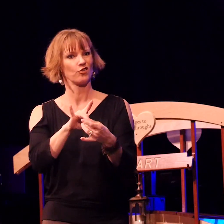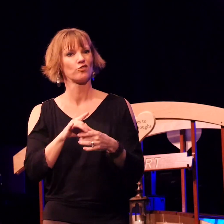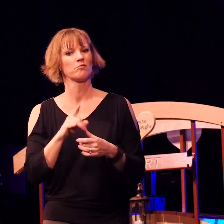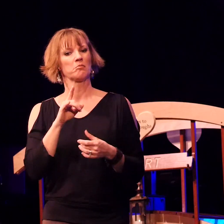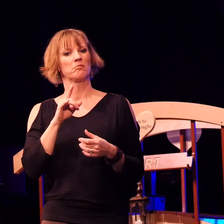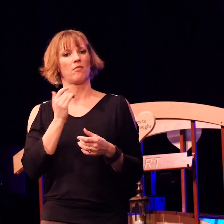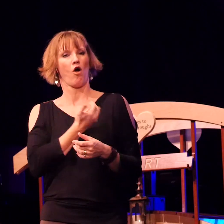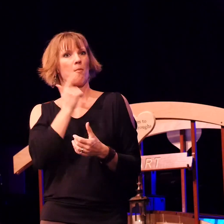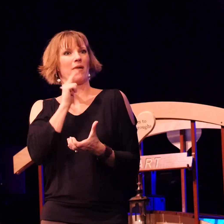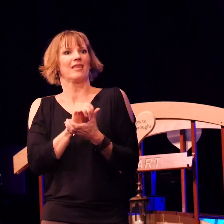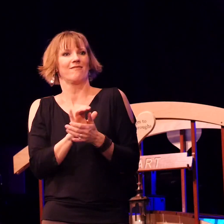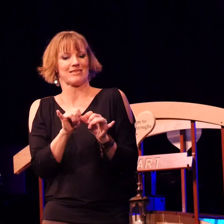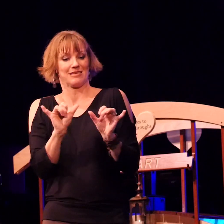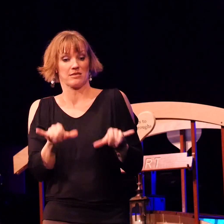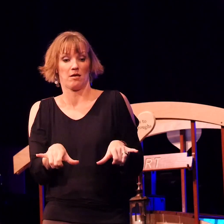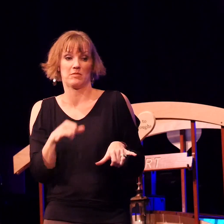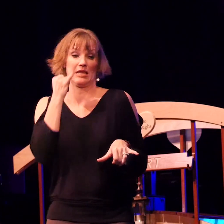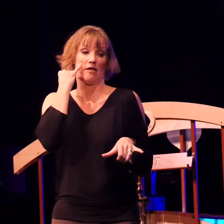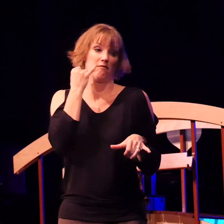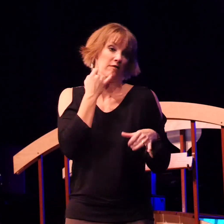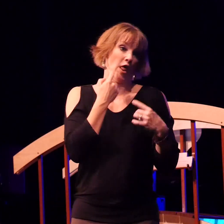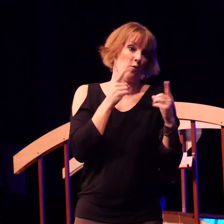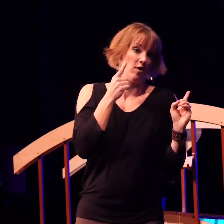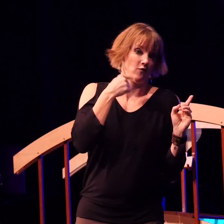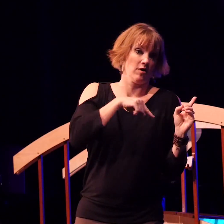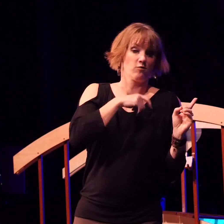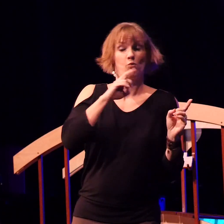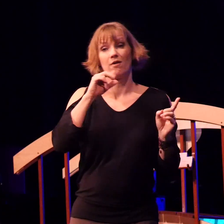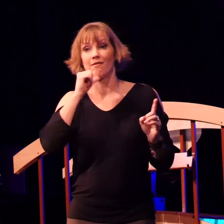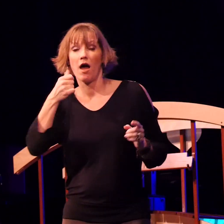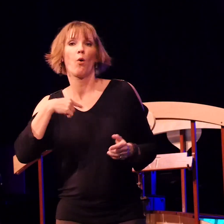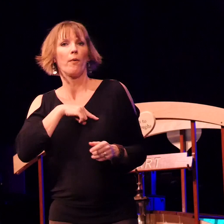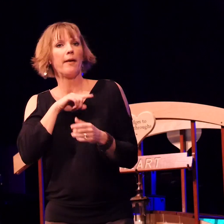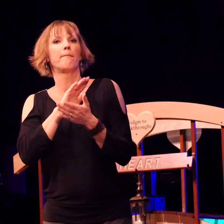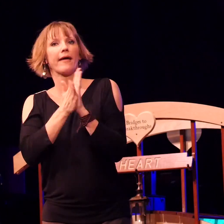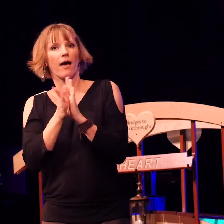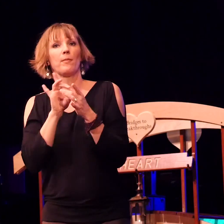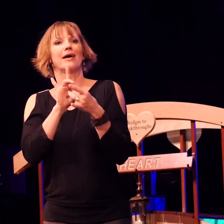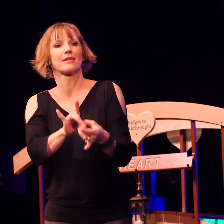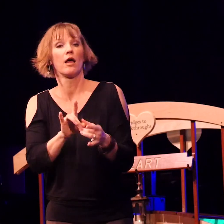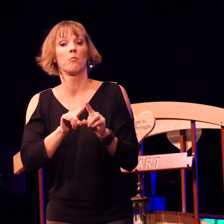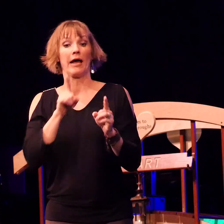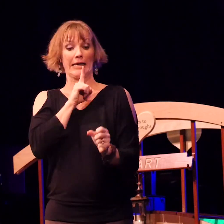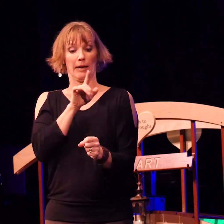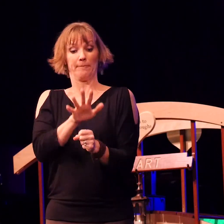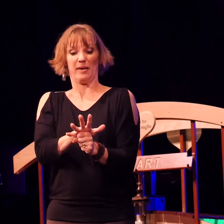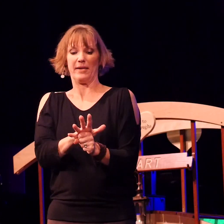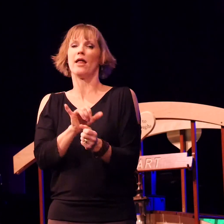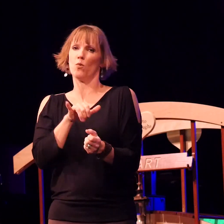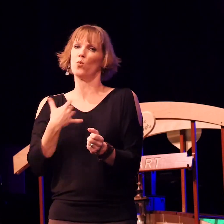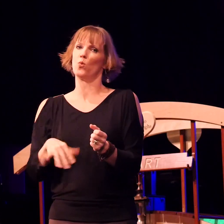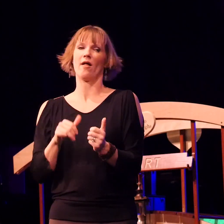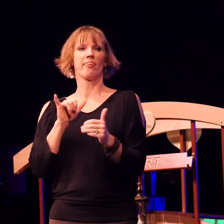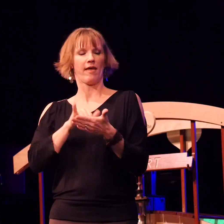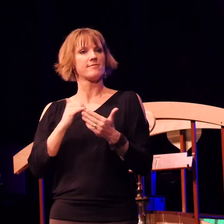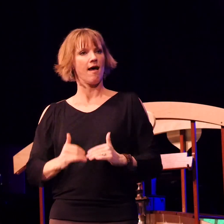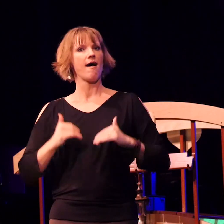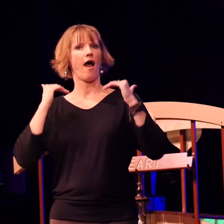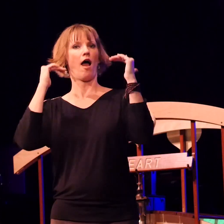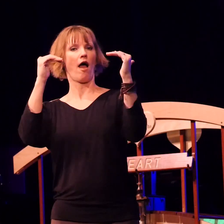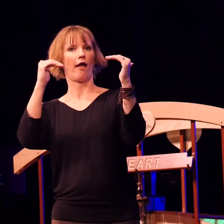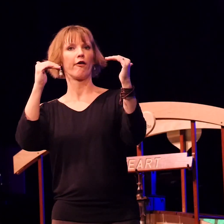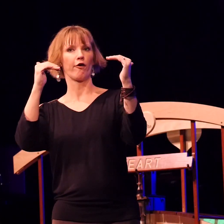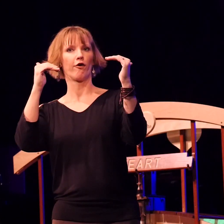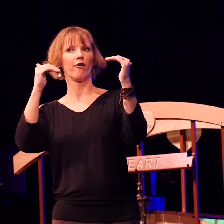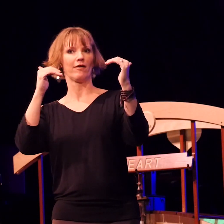belief systems, productive or not. We get way attached. But commitment is of a higher order. You know, commitment is